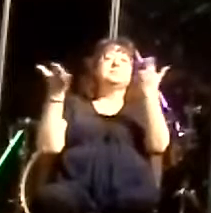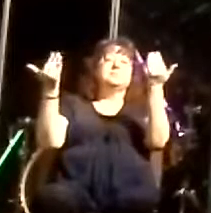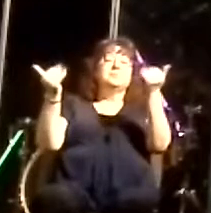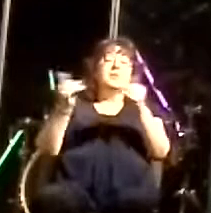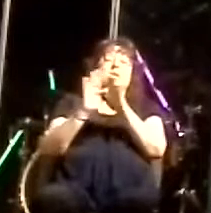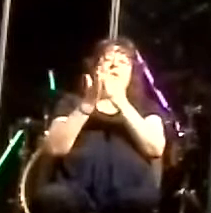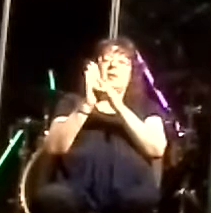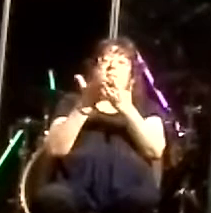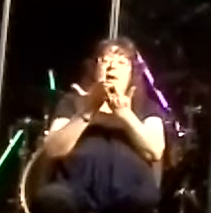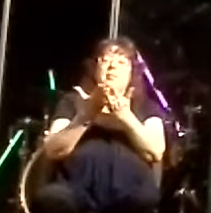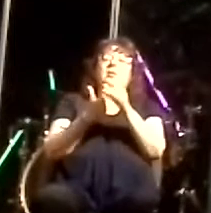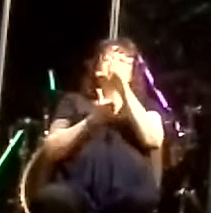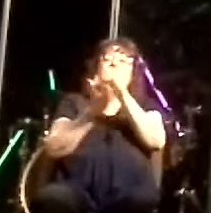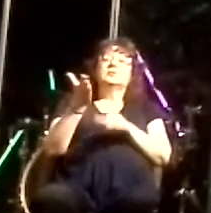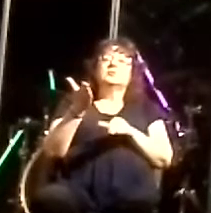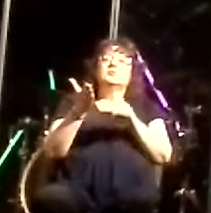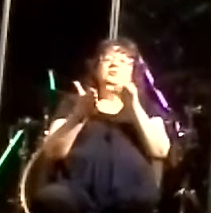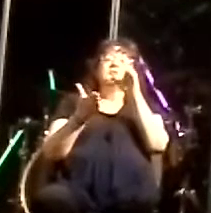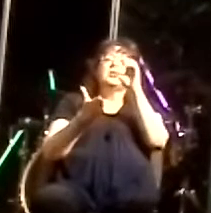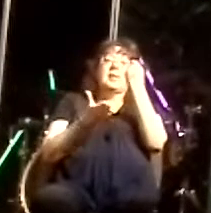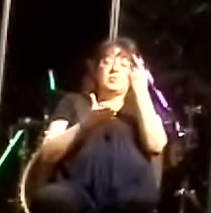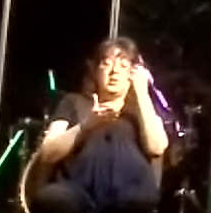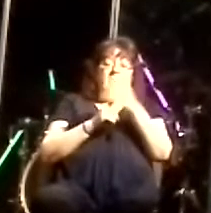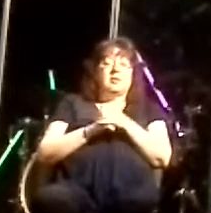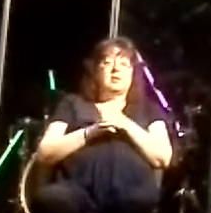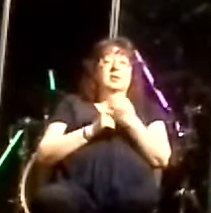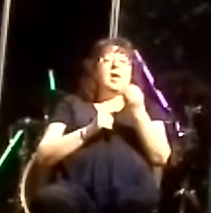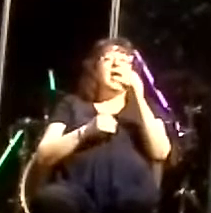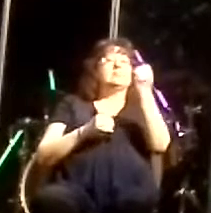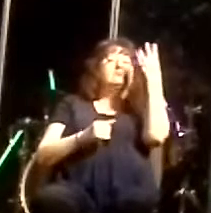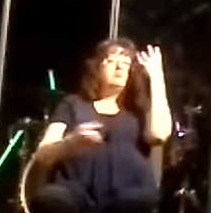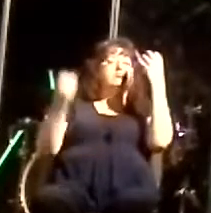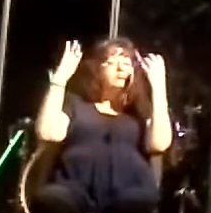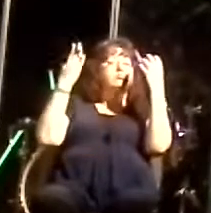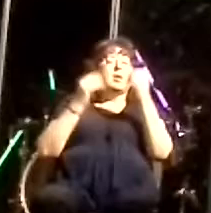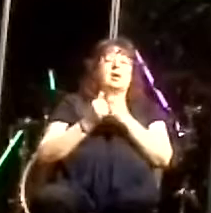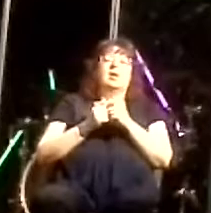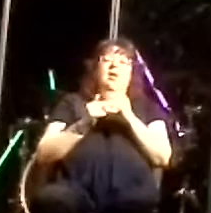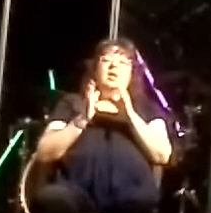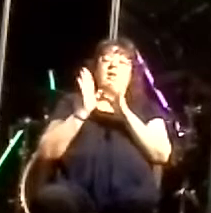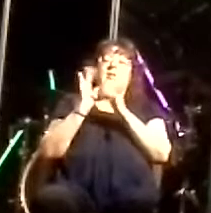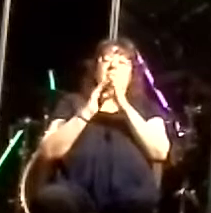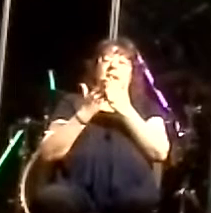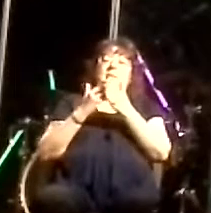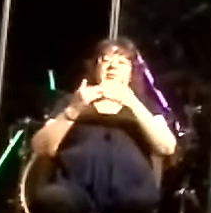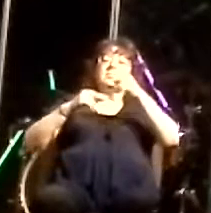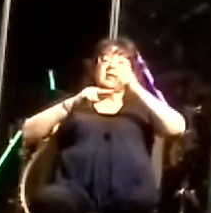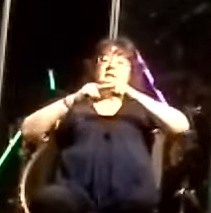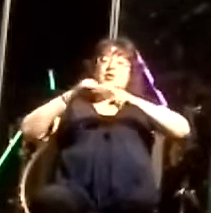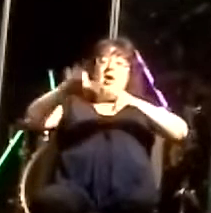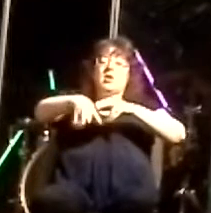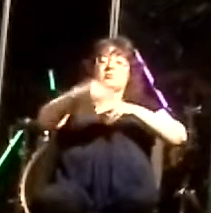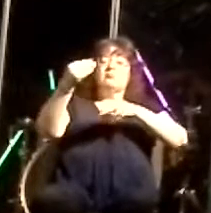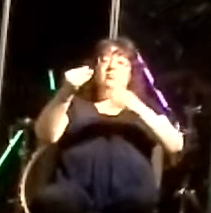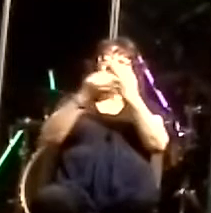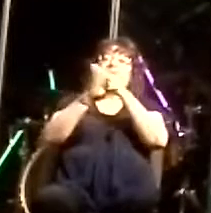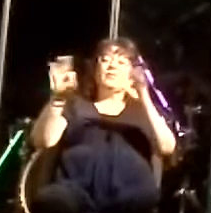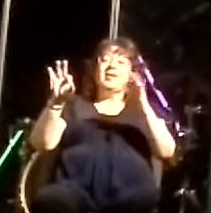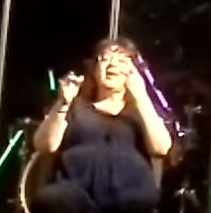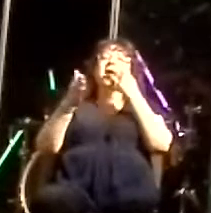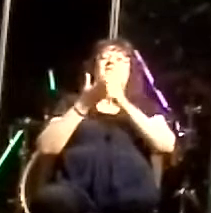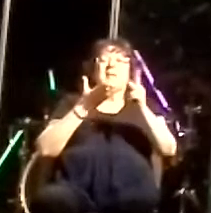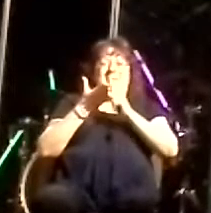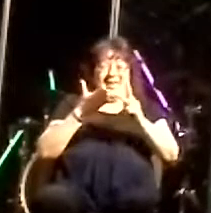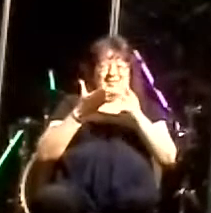John chapter 11. Follow along in your bulletin notes. Also, the scriptures will be on the screens. The Bibles in the backs of the chair are free, and so are